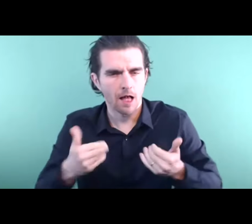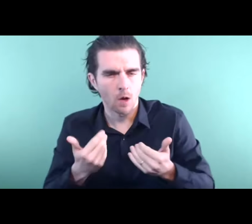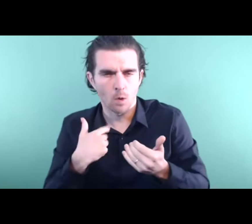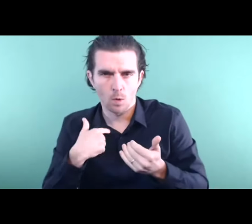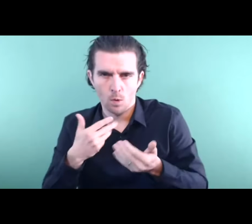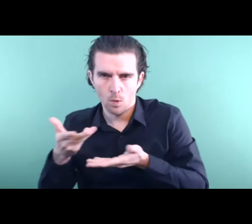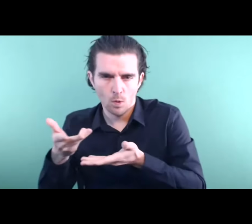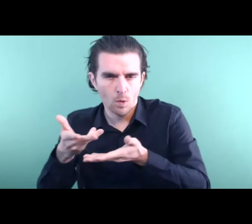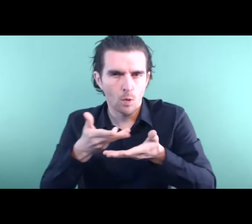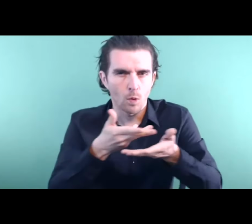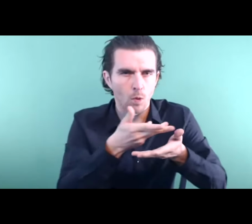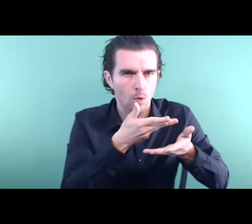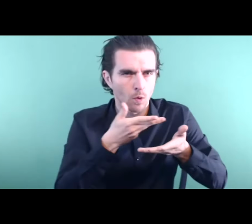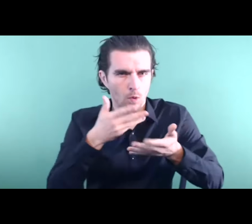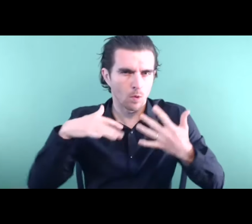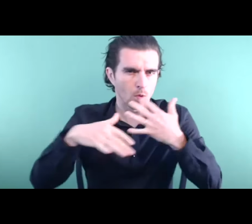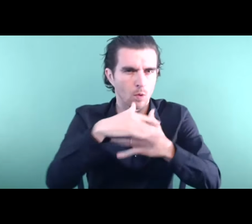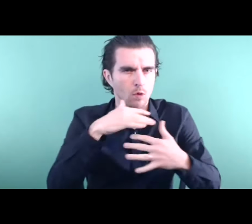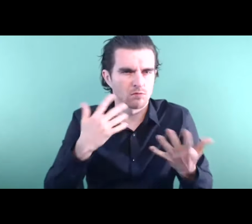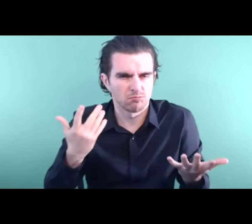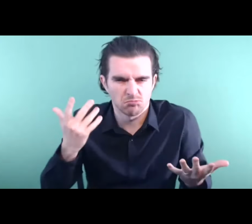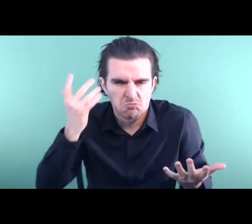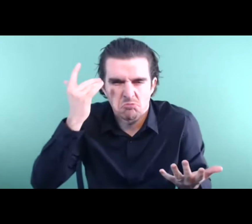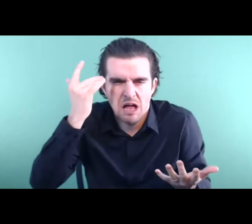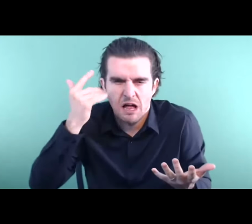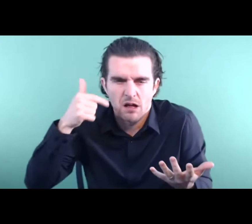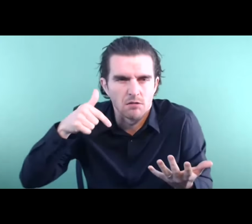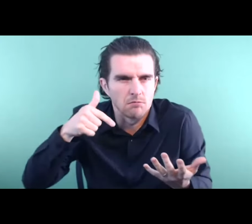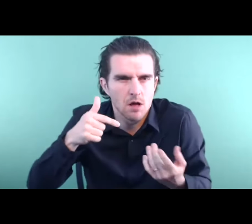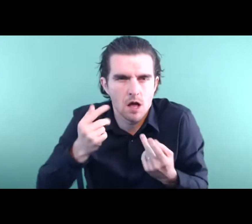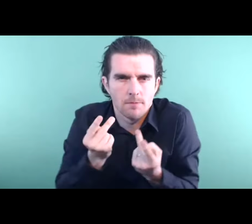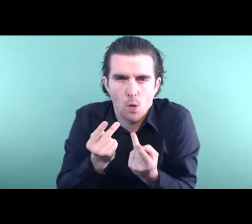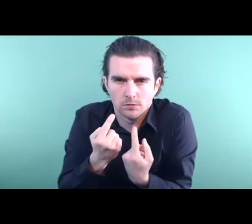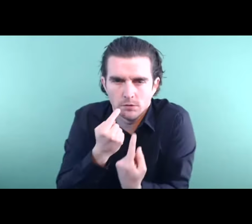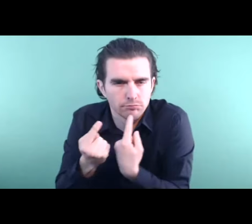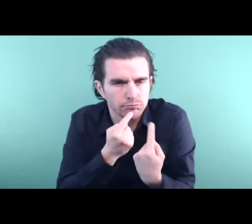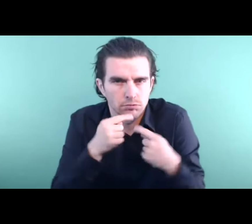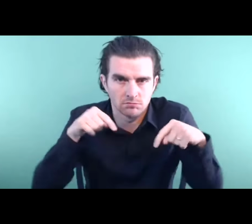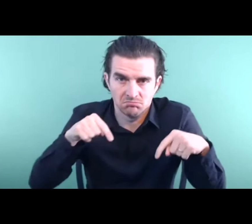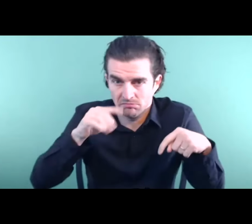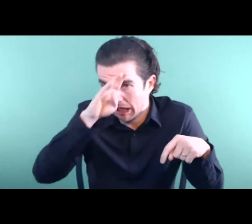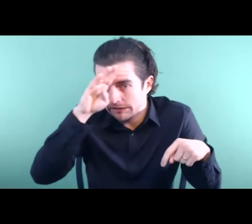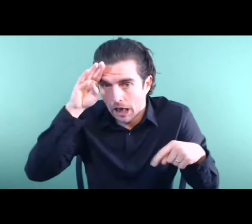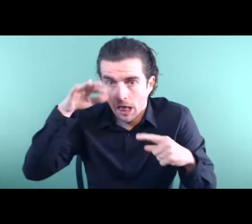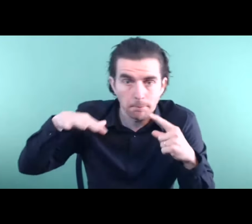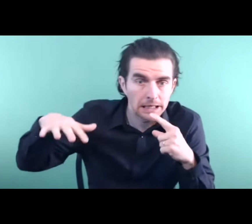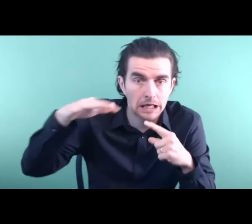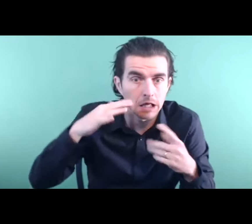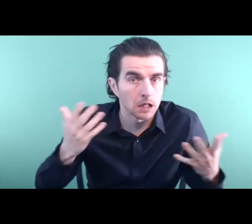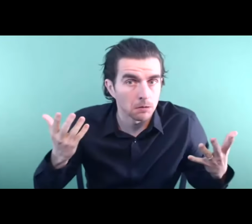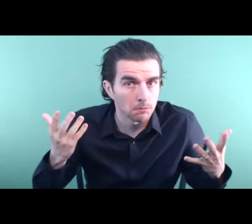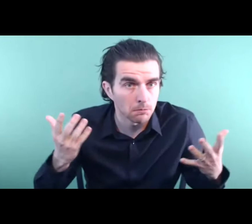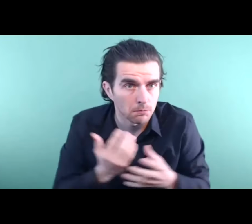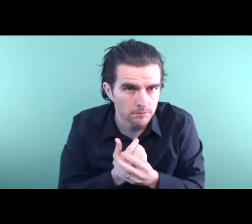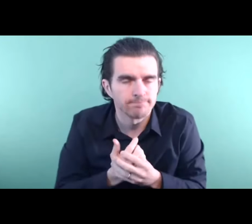seeing, and it has always been the claim, we don't have data, first of all, right? We don't have data. But I think that